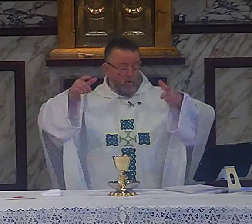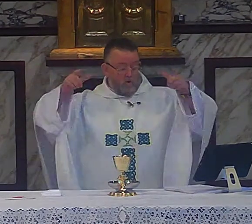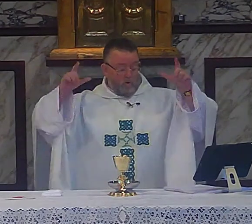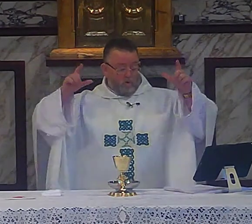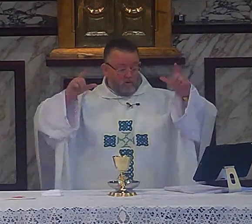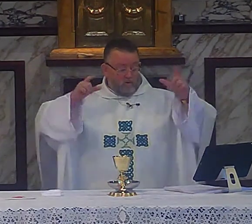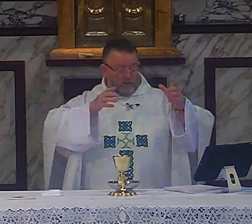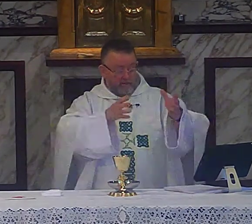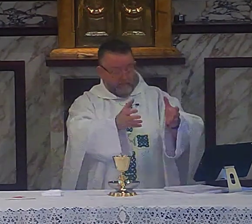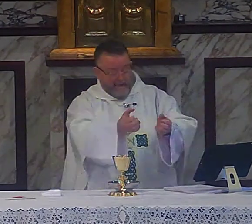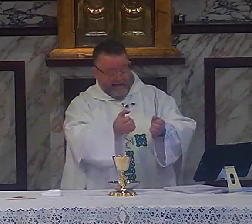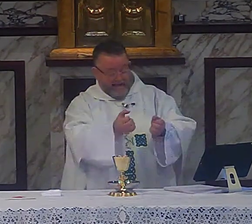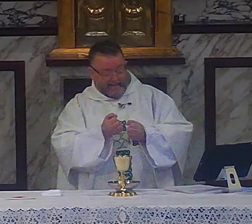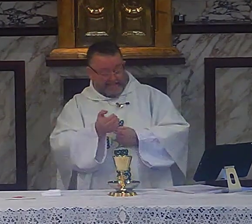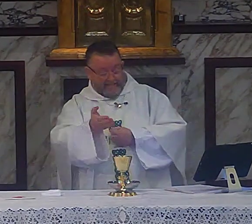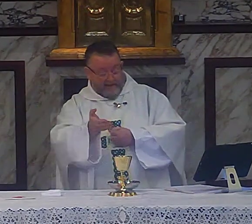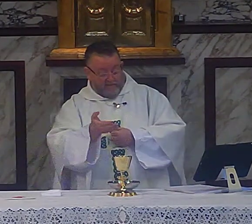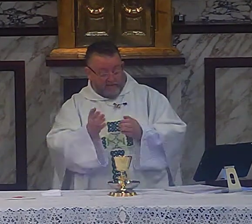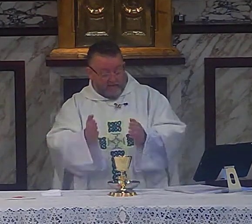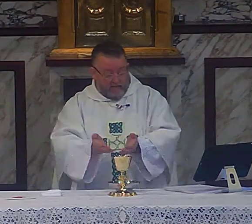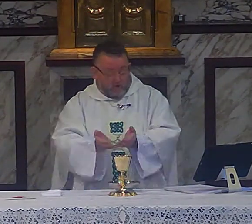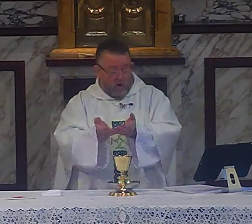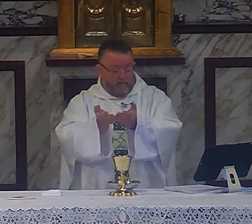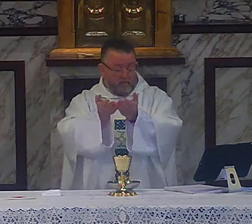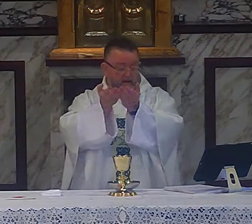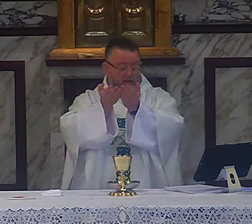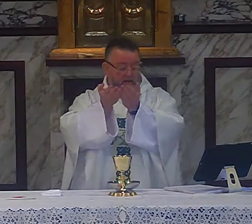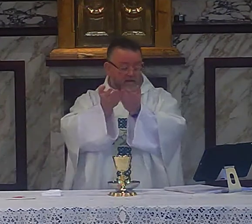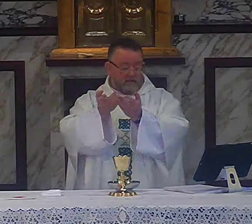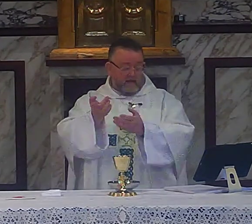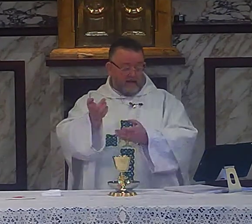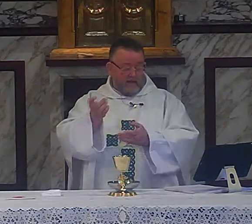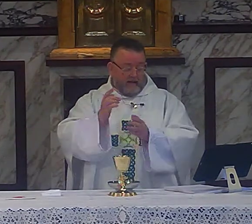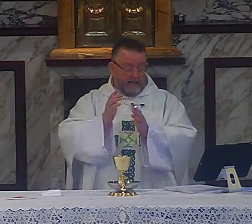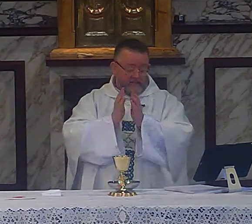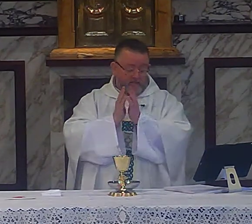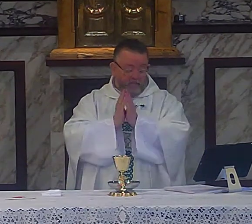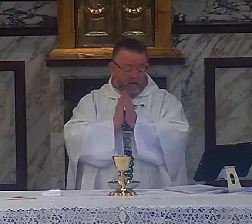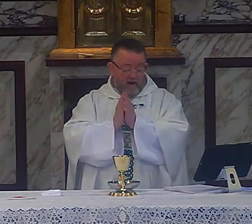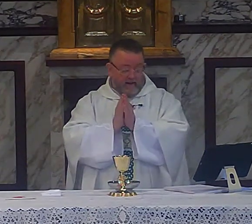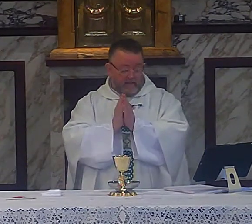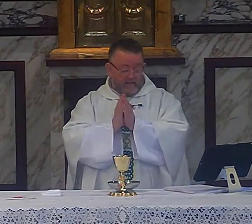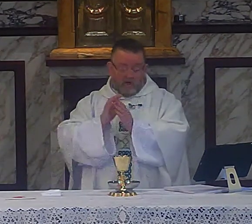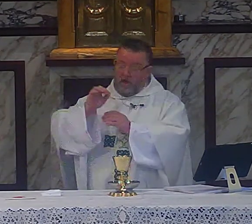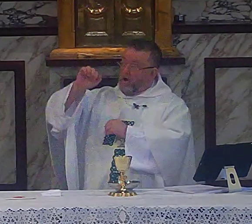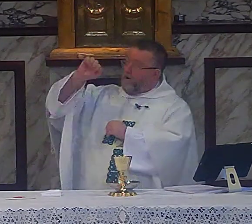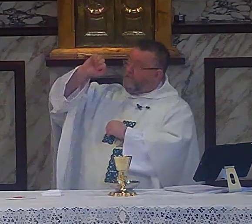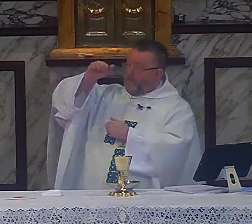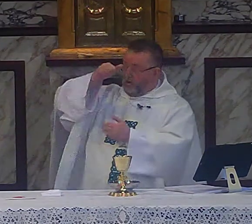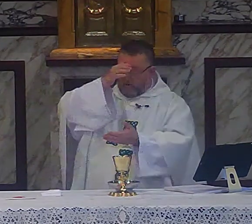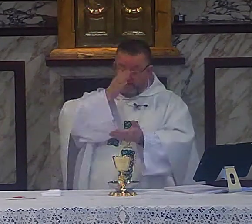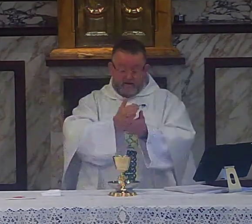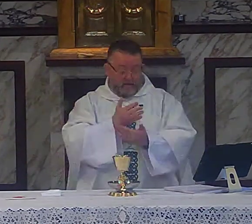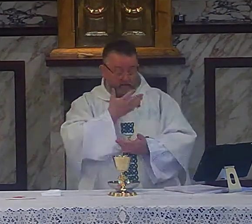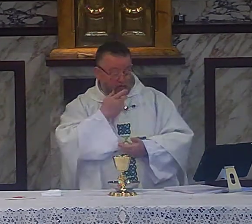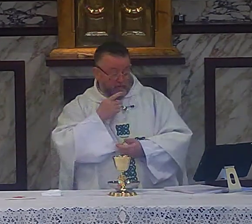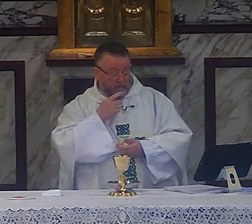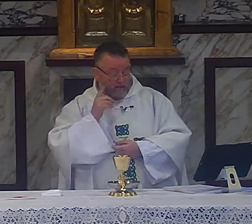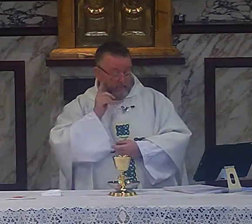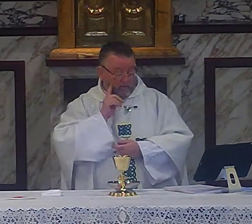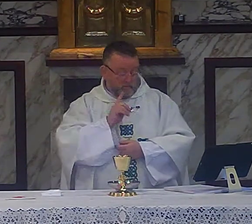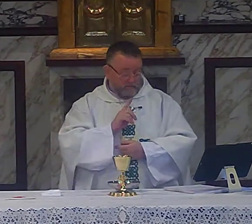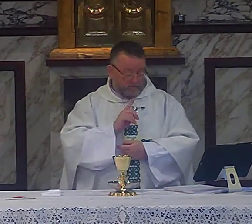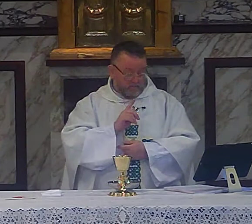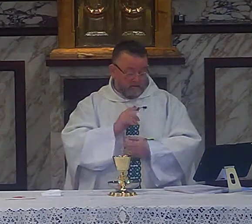O Lord, accept these offerings and the prayers of your faithful